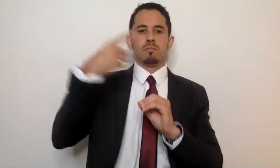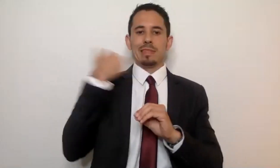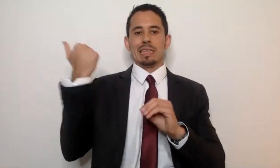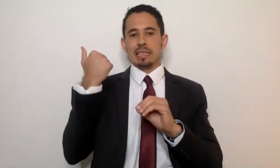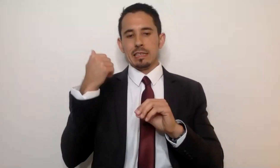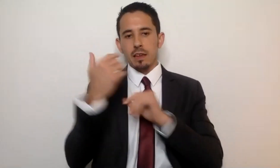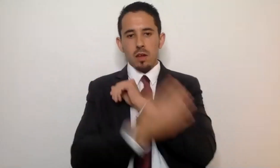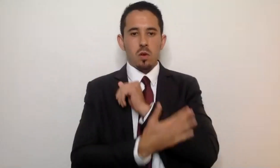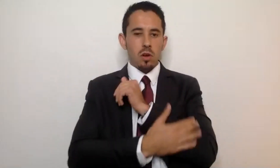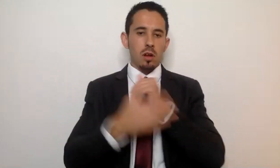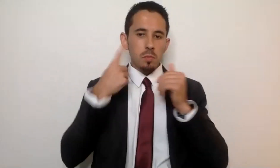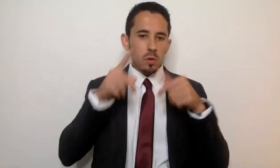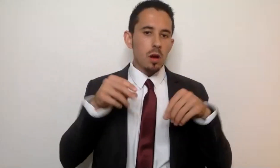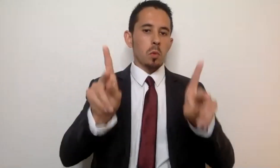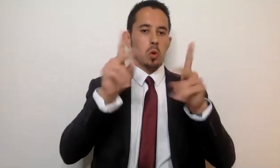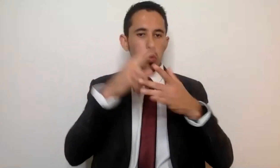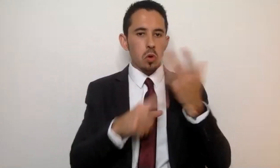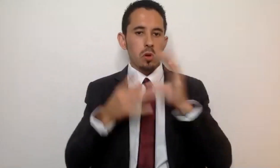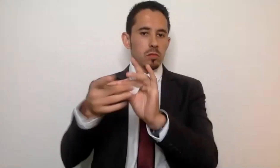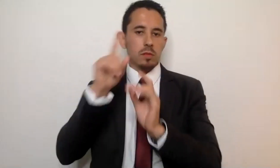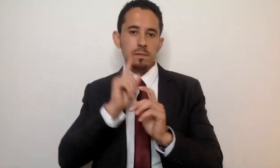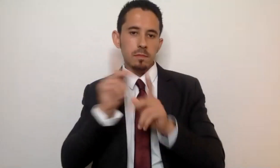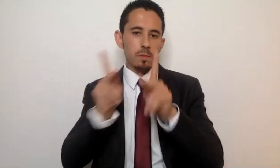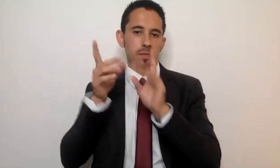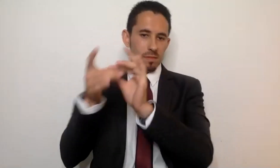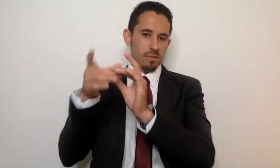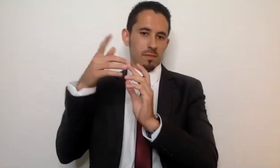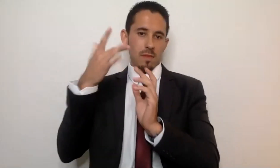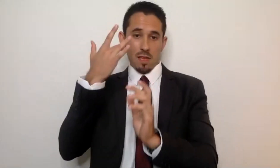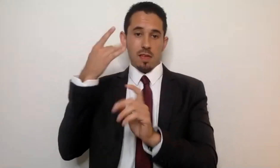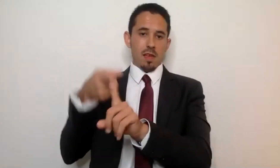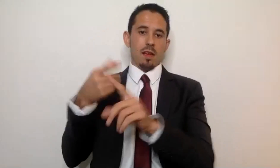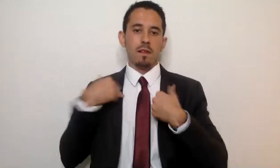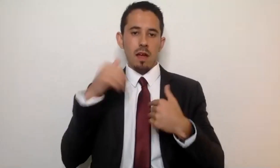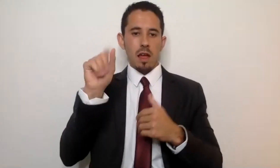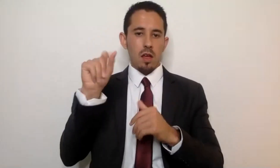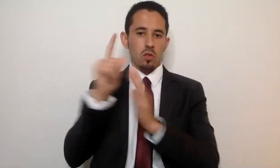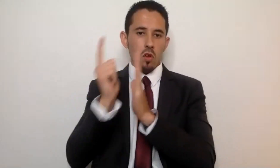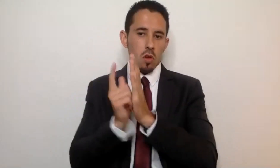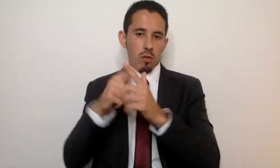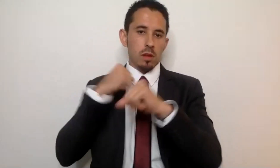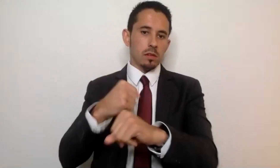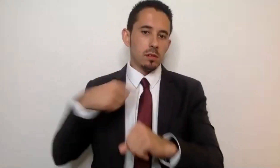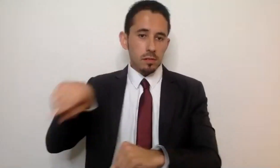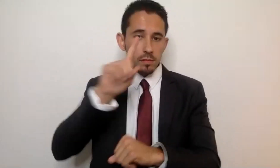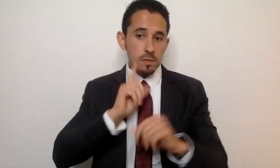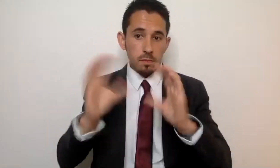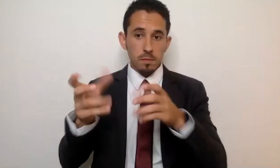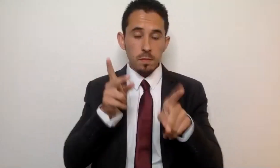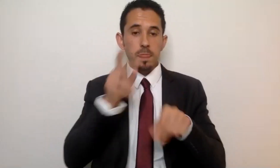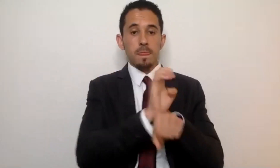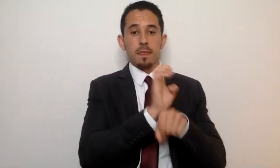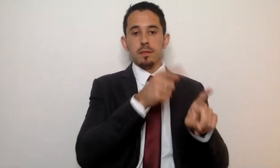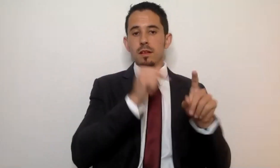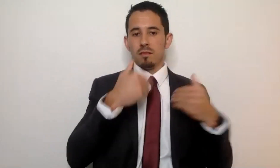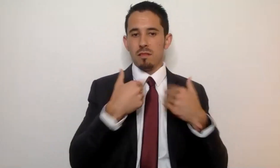here, but United States is known as one of the best countries for opportunities in regards to the deaf population. We have the ADA, which is a